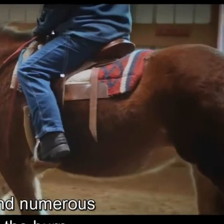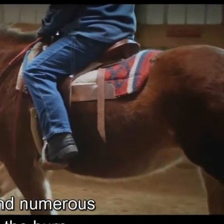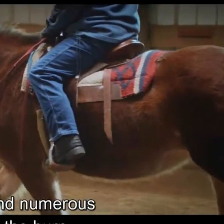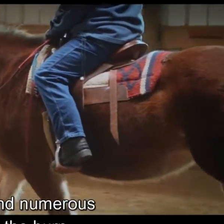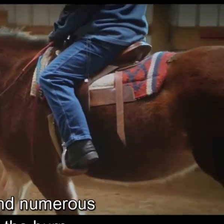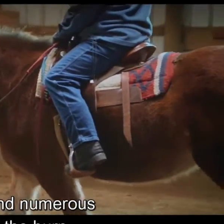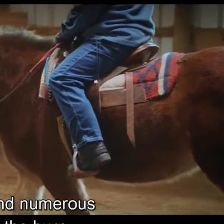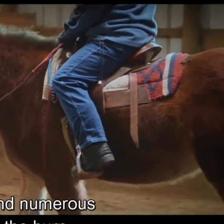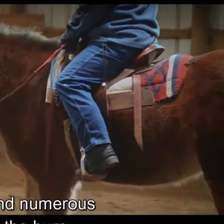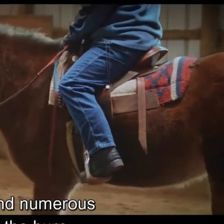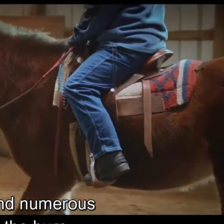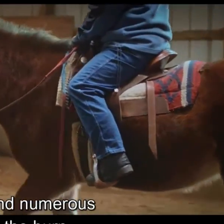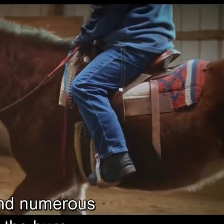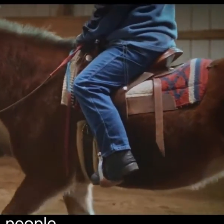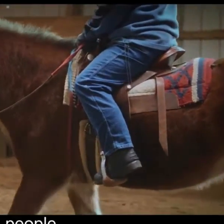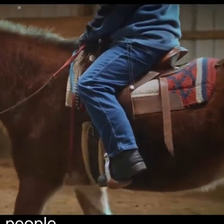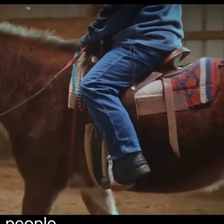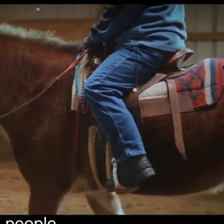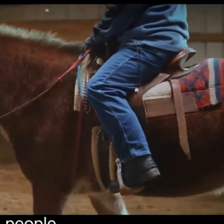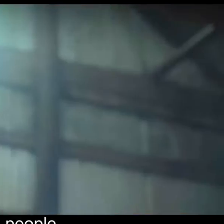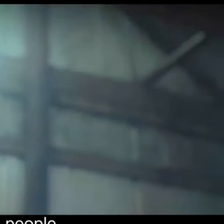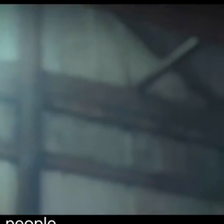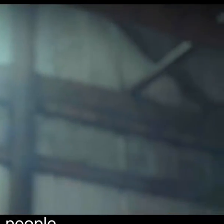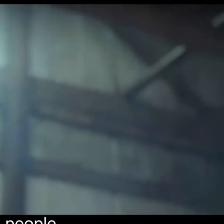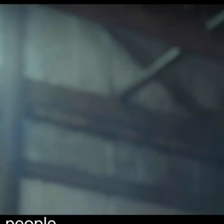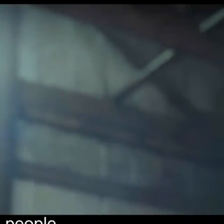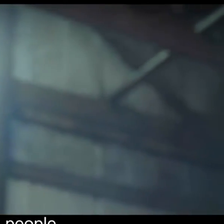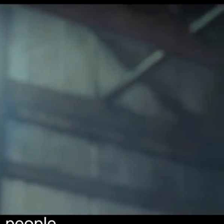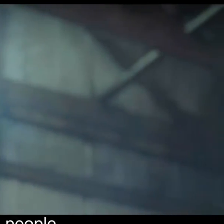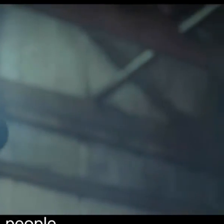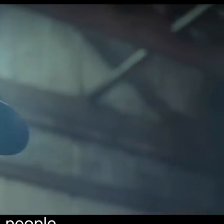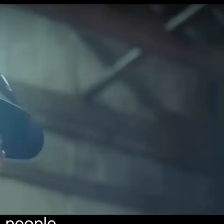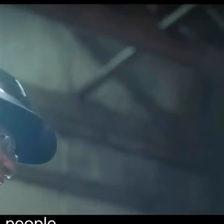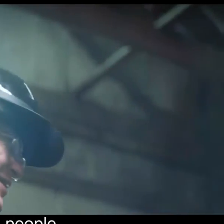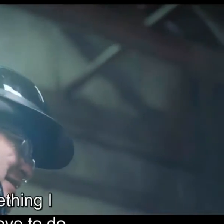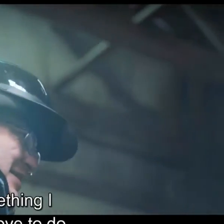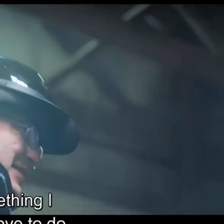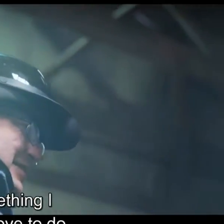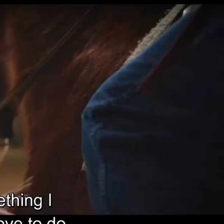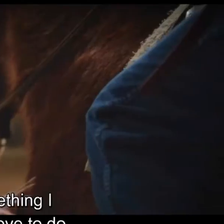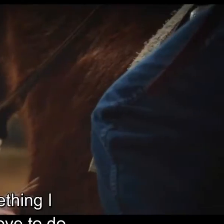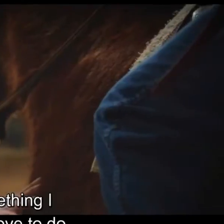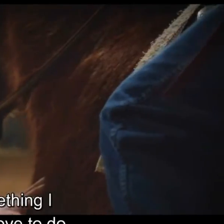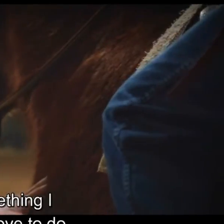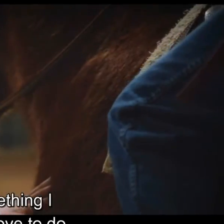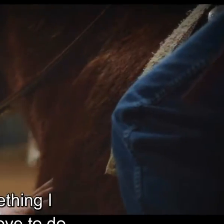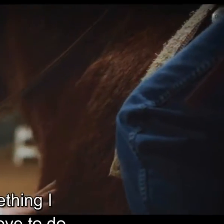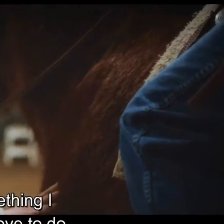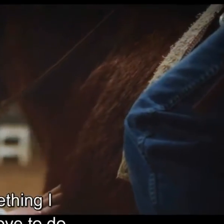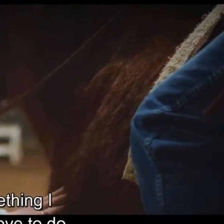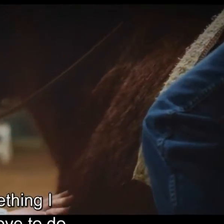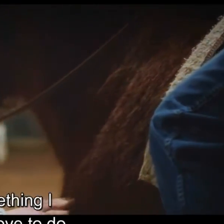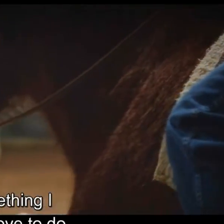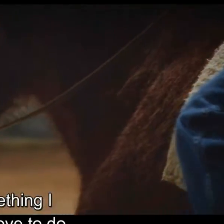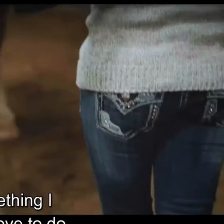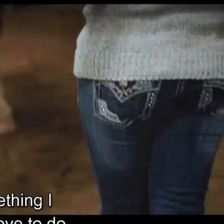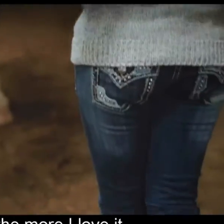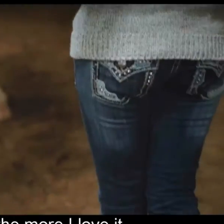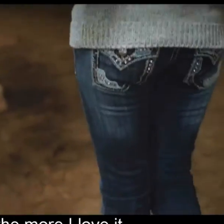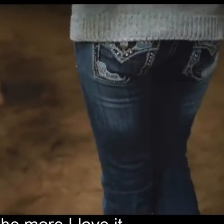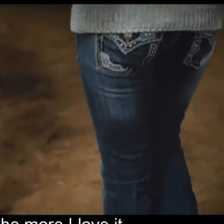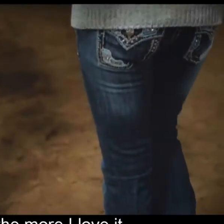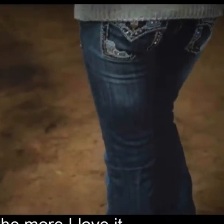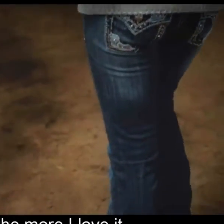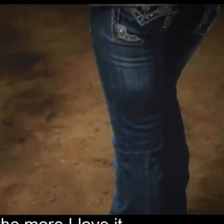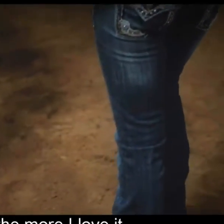numerous hours here at the barn, but also help people. That's something that I really, really love to do, and the